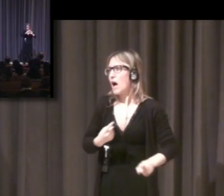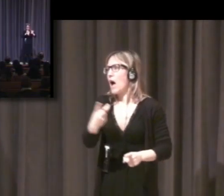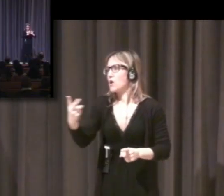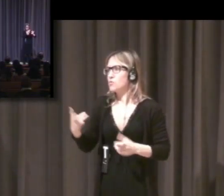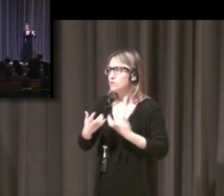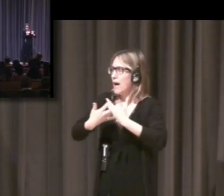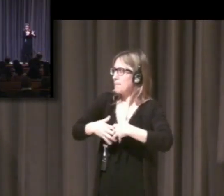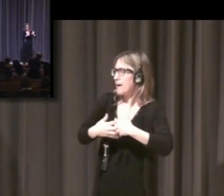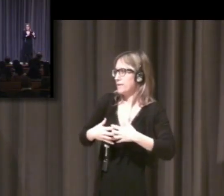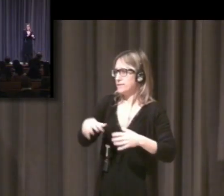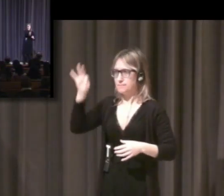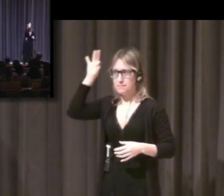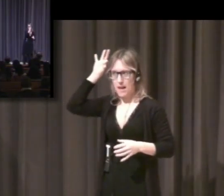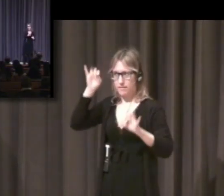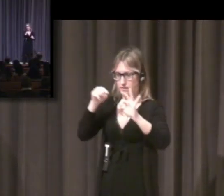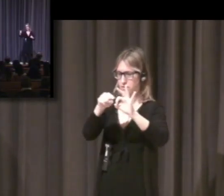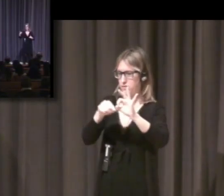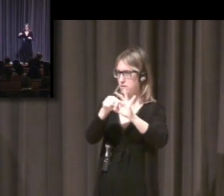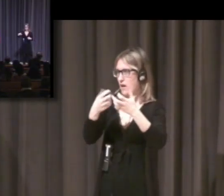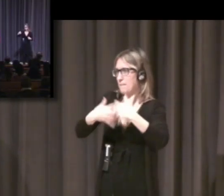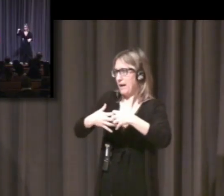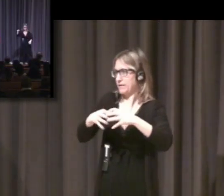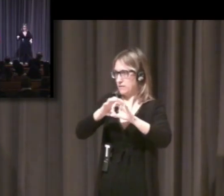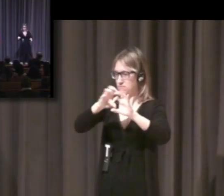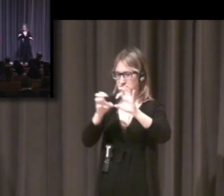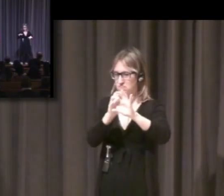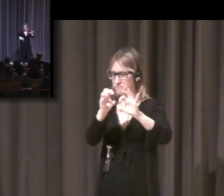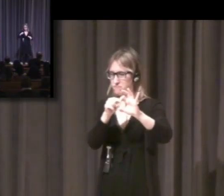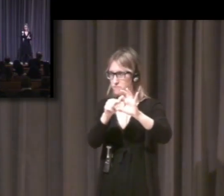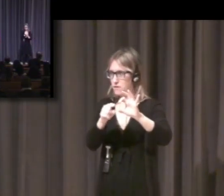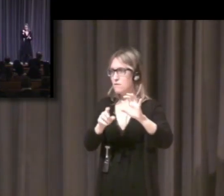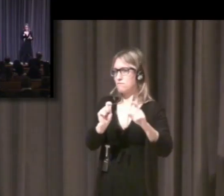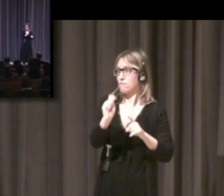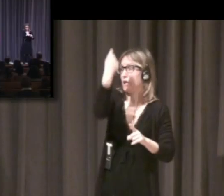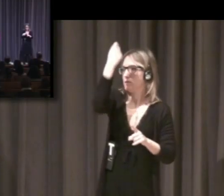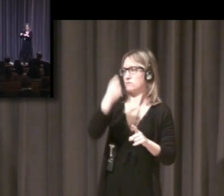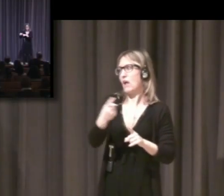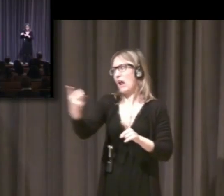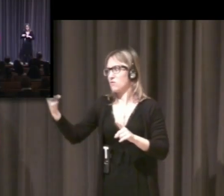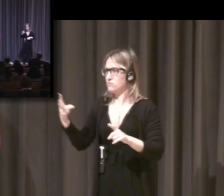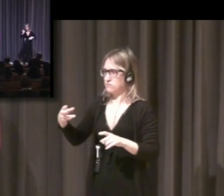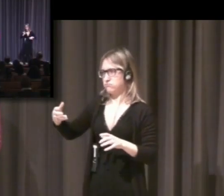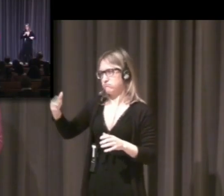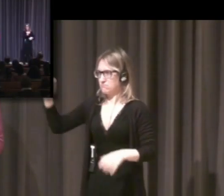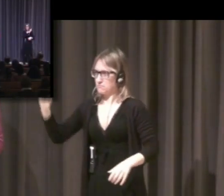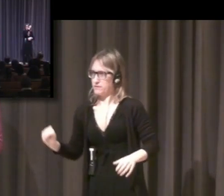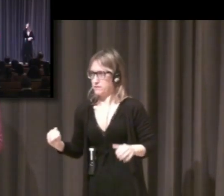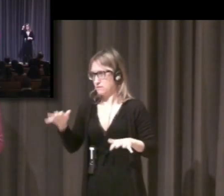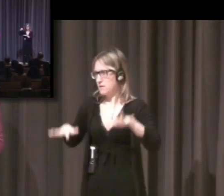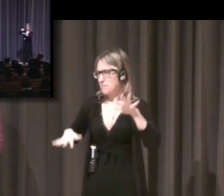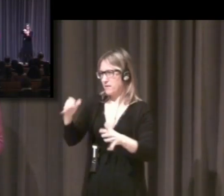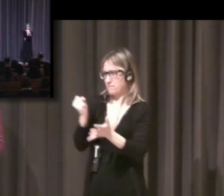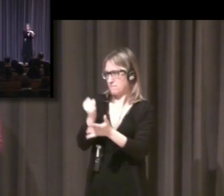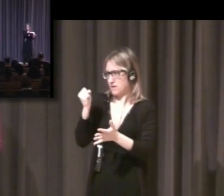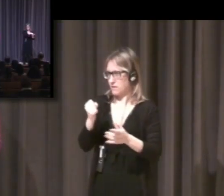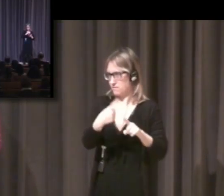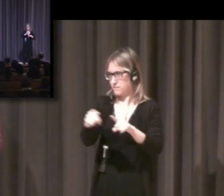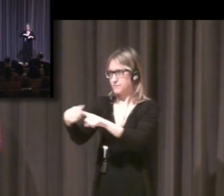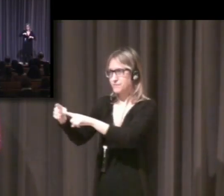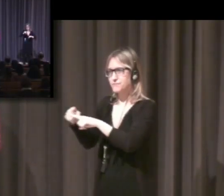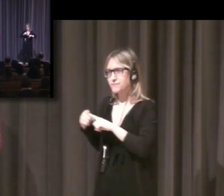others. Also, some sites for the surgery, some different places that they do